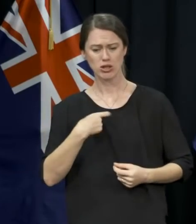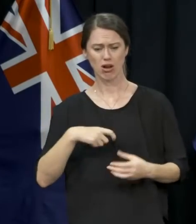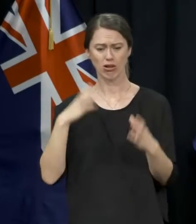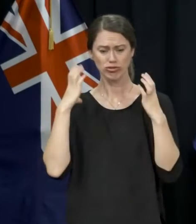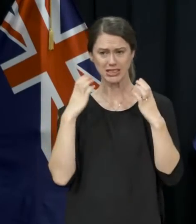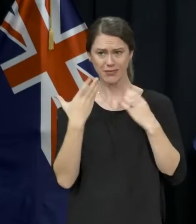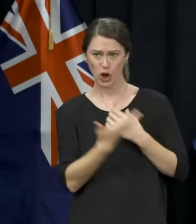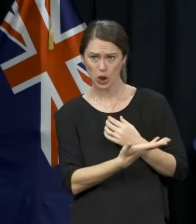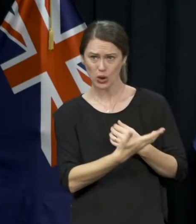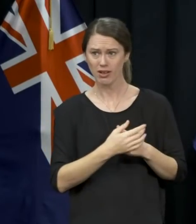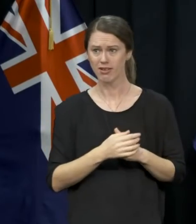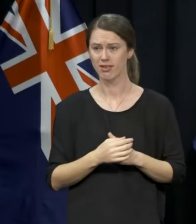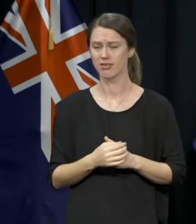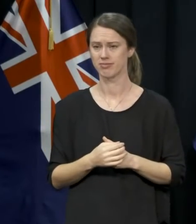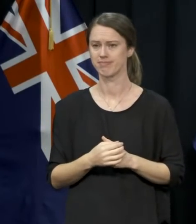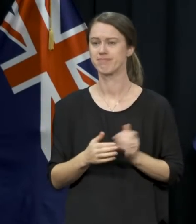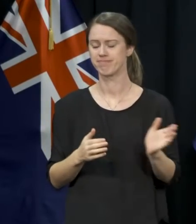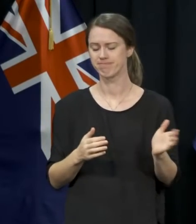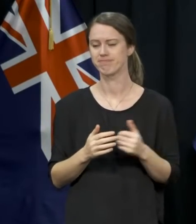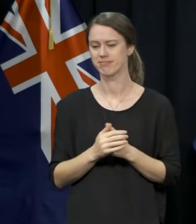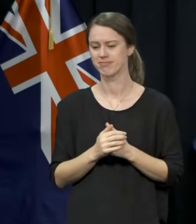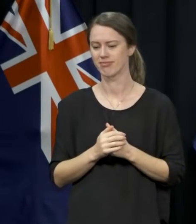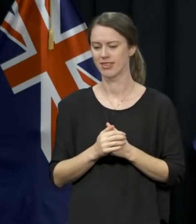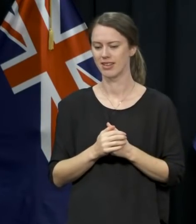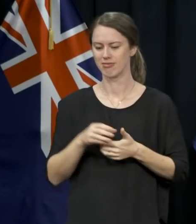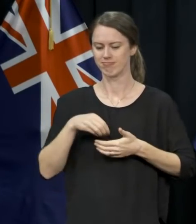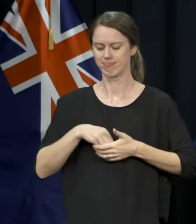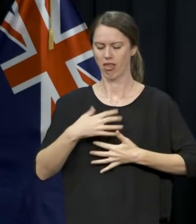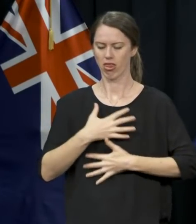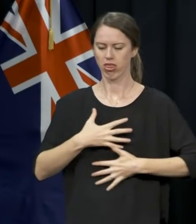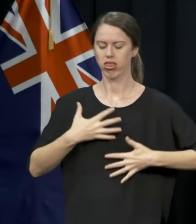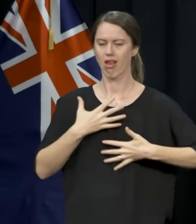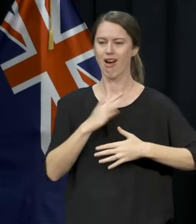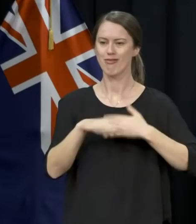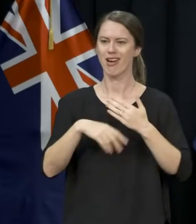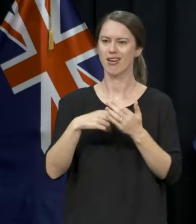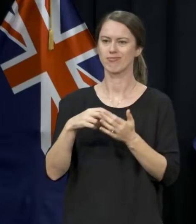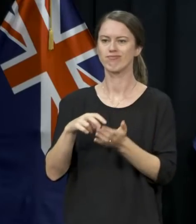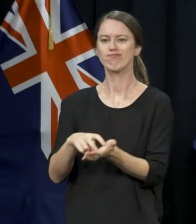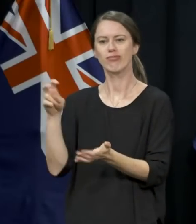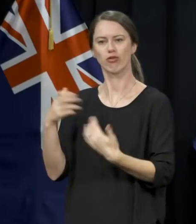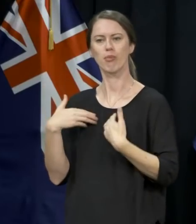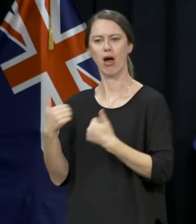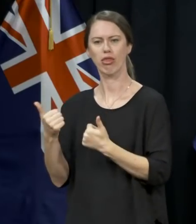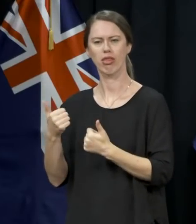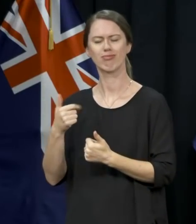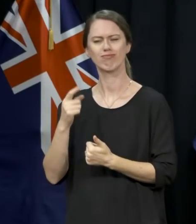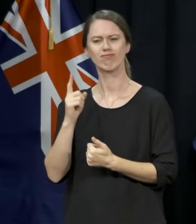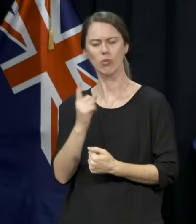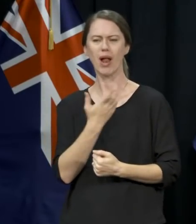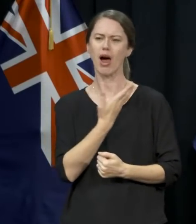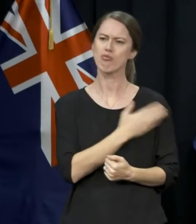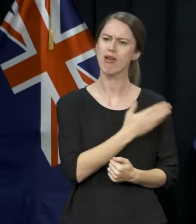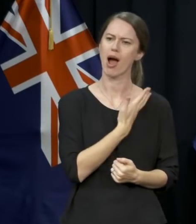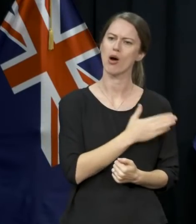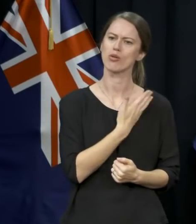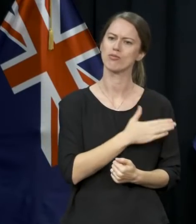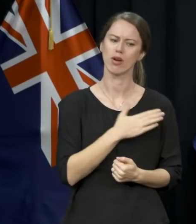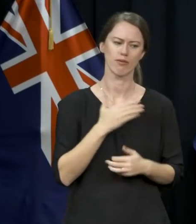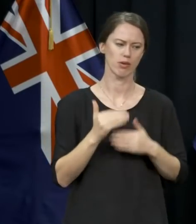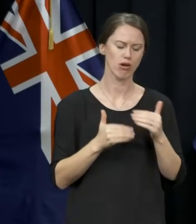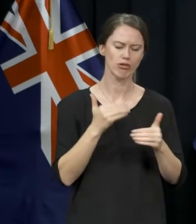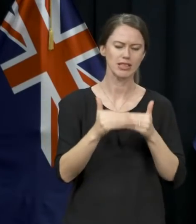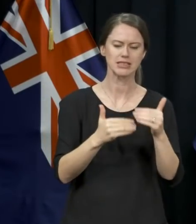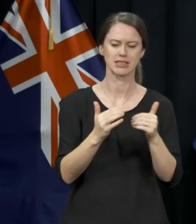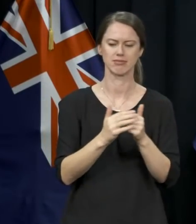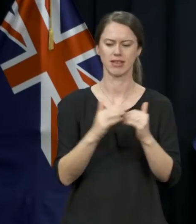you? Look, of course, I have very mixed feelings about leaving the portfolio. I'm really proud of the progress we've made